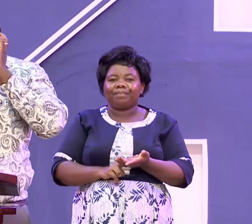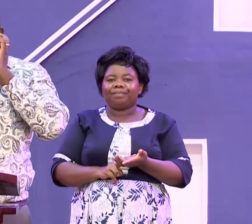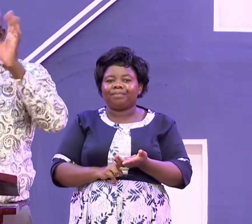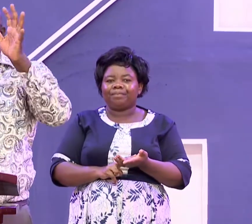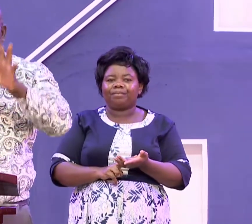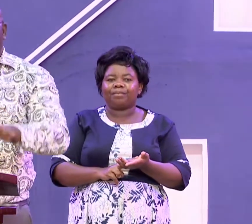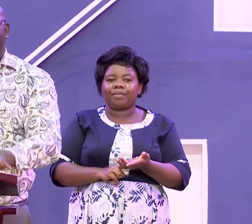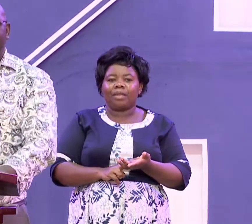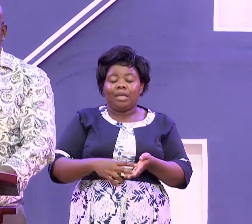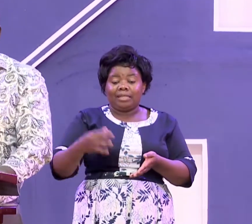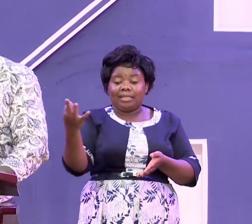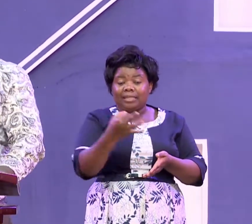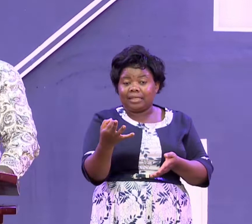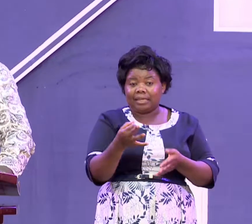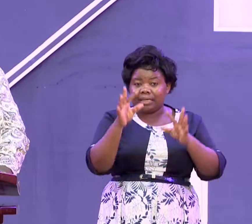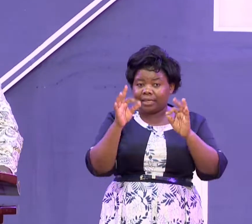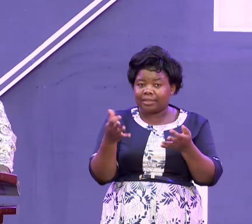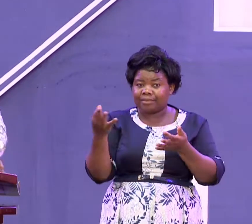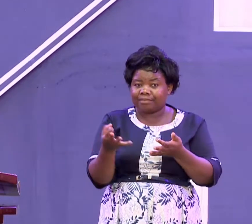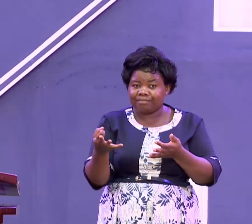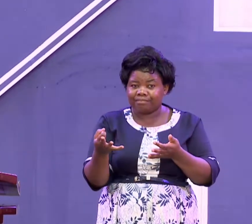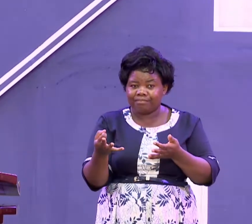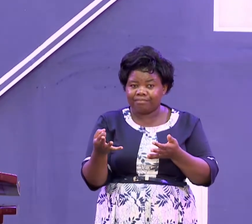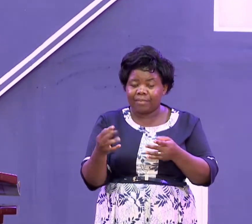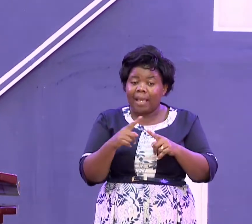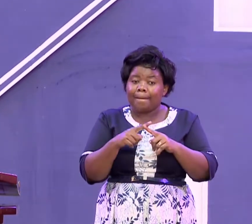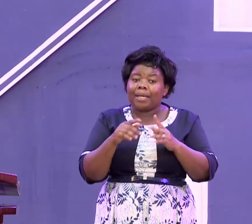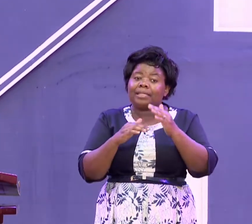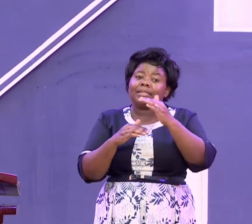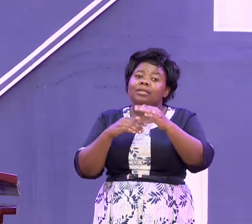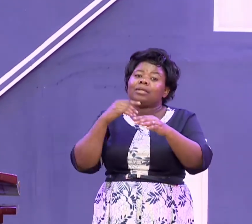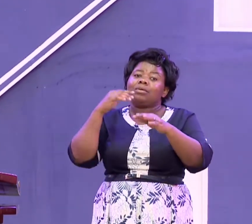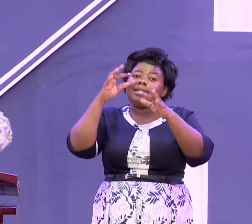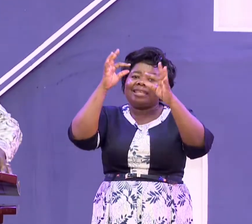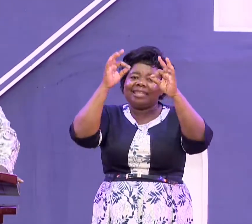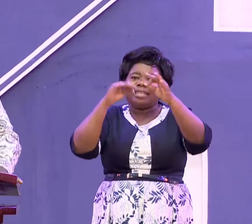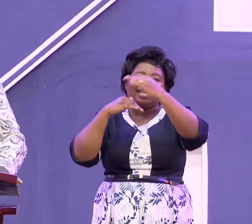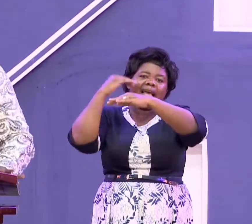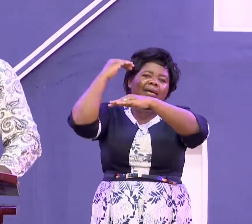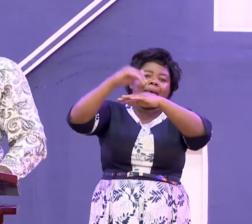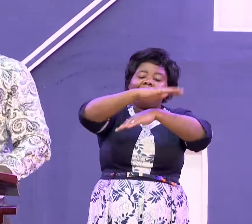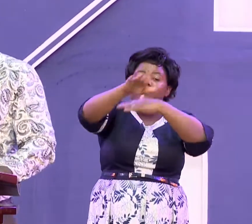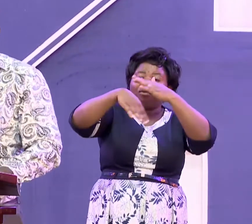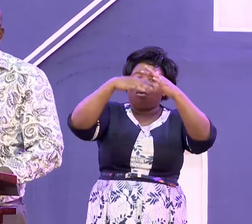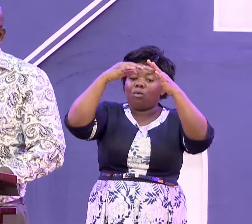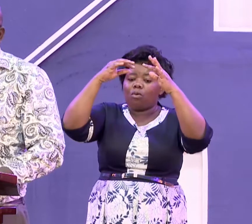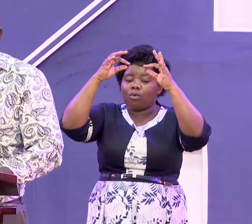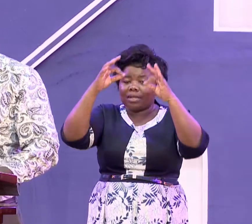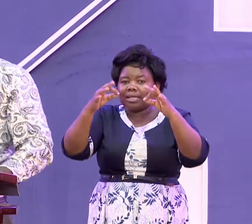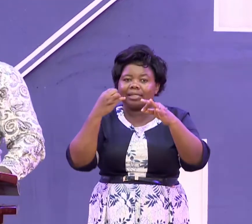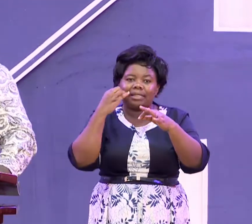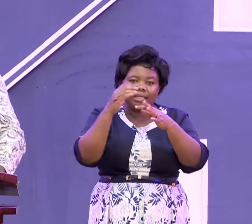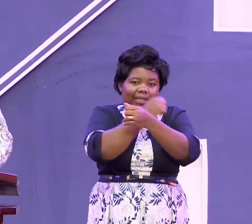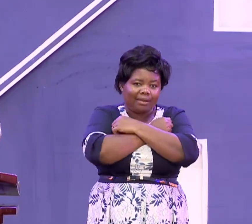n'okwagala. These three. Ebyo byensatuli. But the greatest of these is love. Naye kwebyo ekisinga